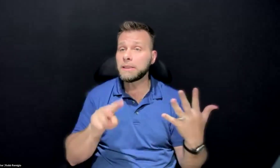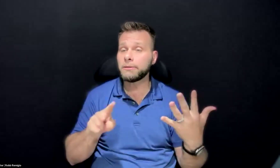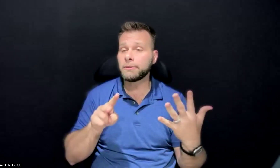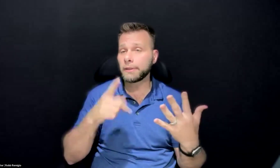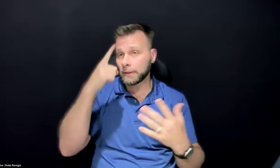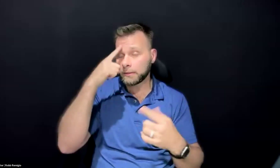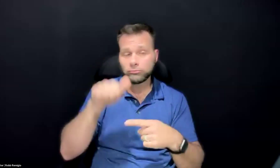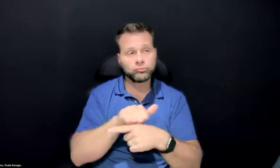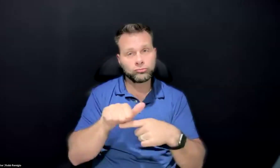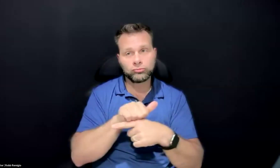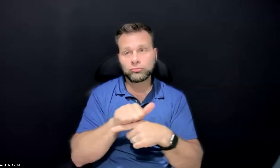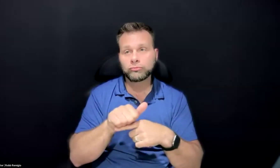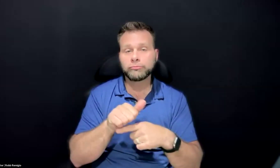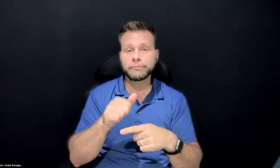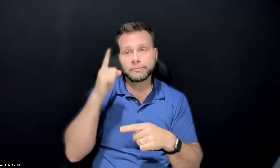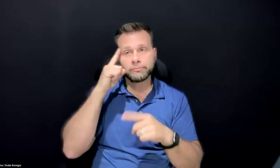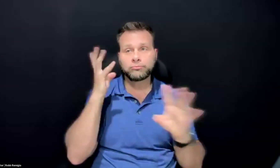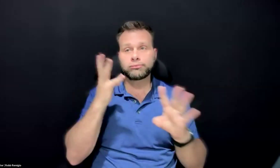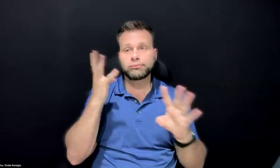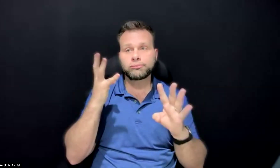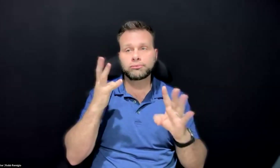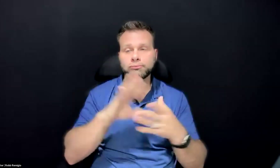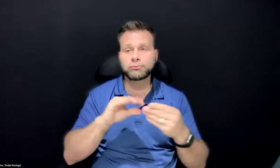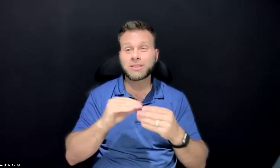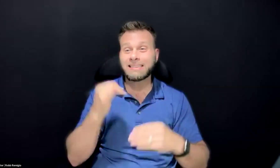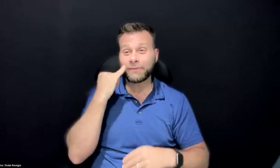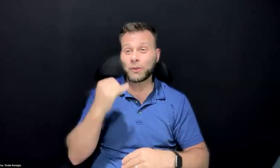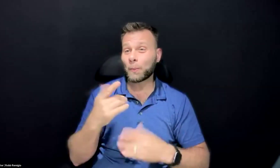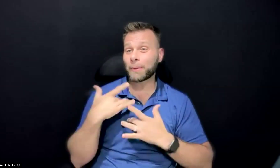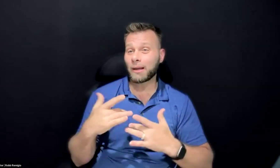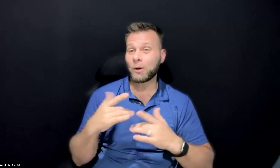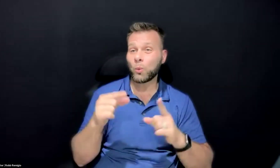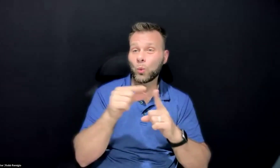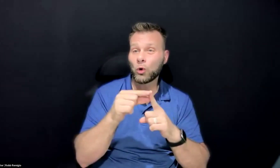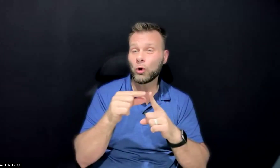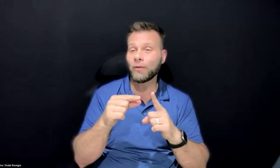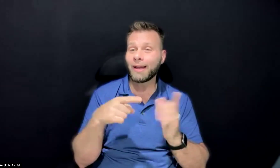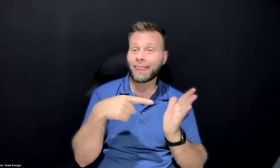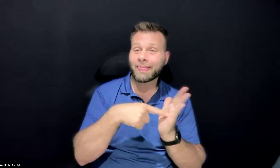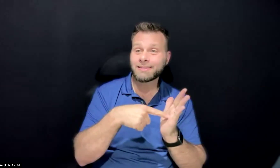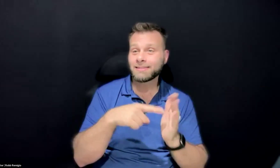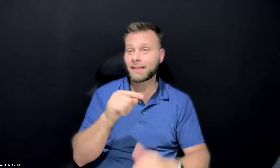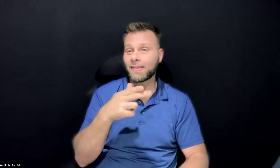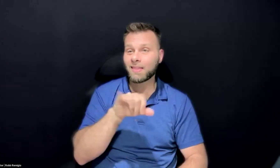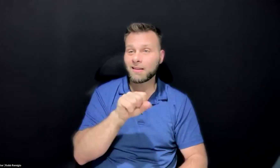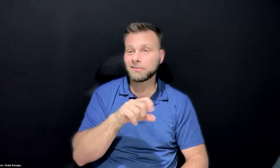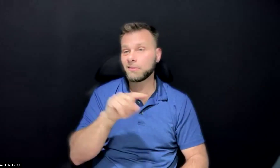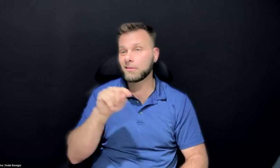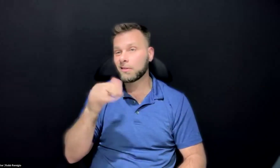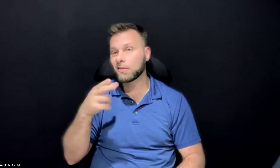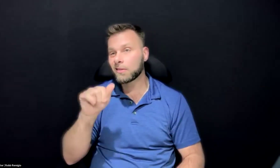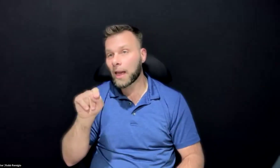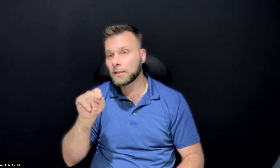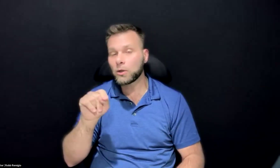you say words like this and that a lot, and you say vague words like that, you can train yourself out of that